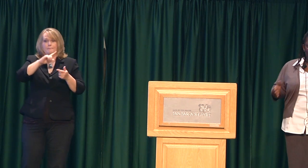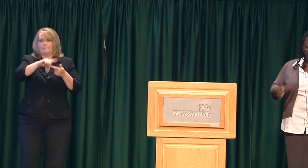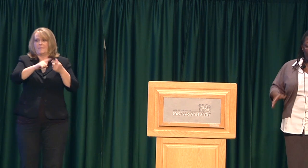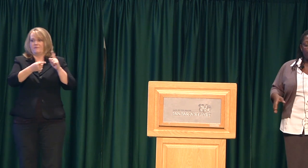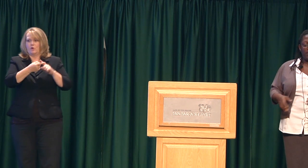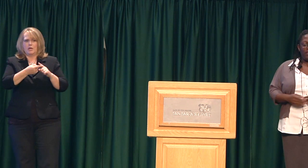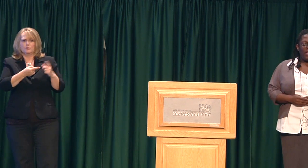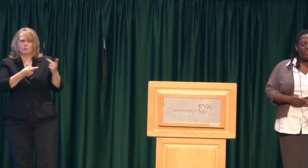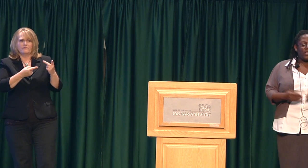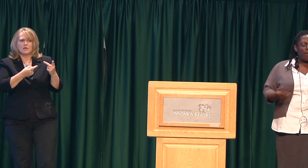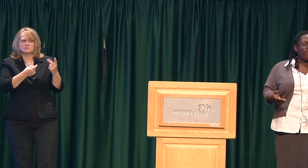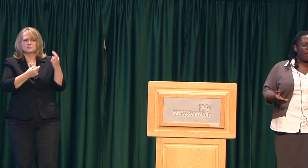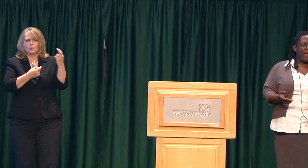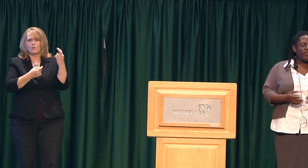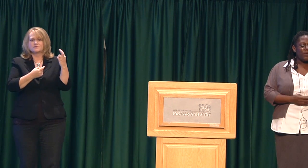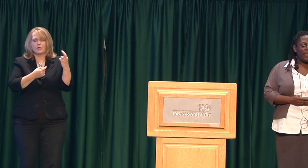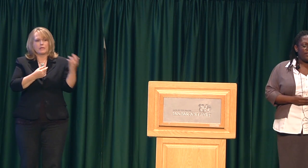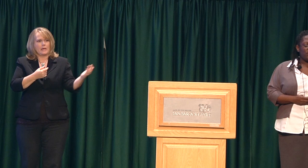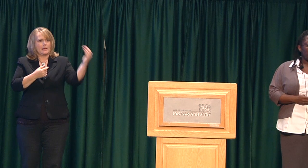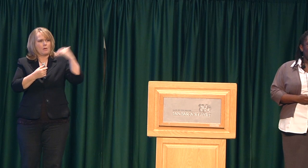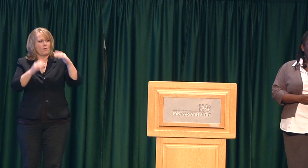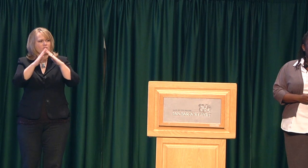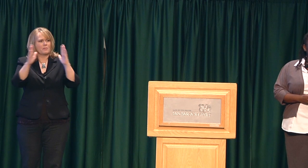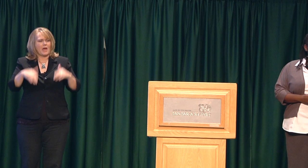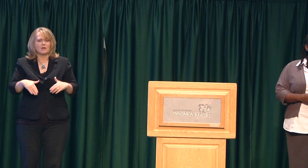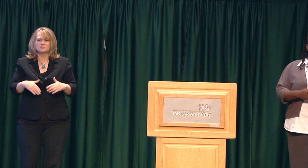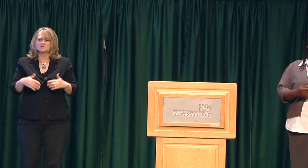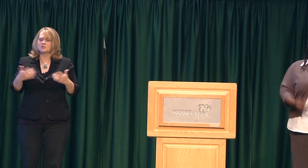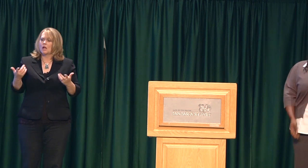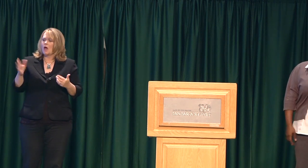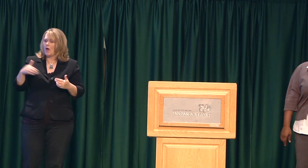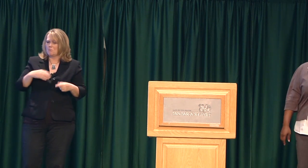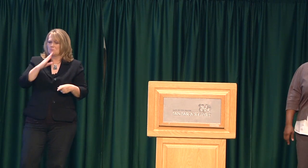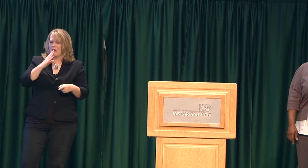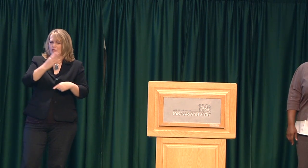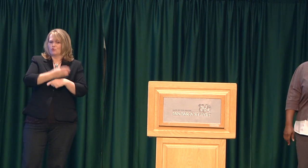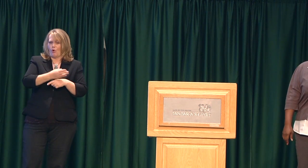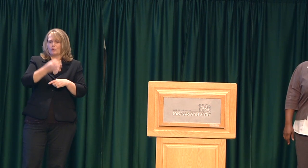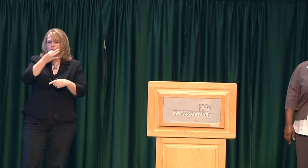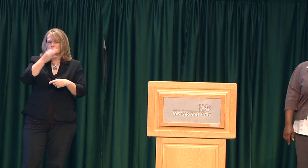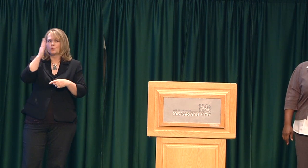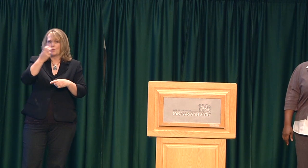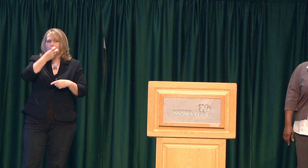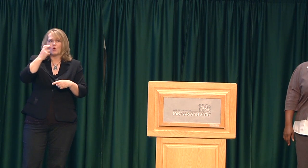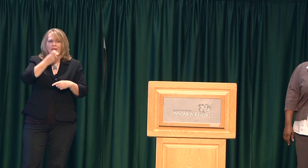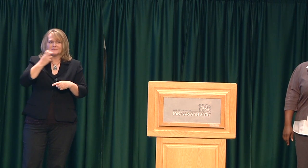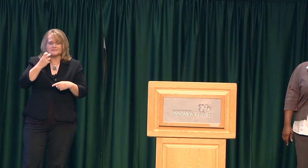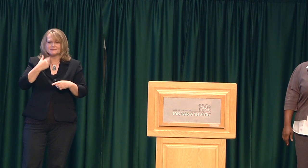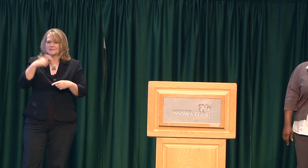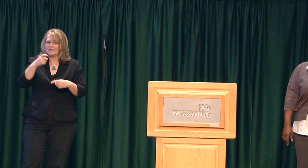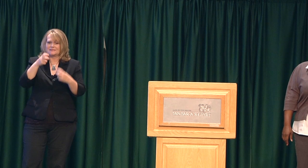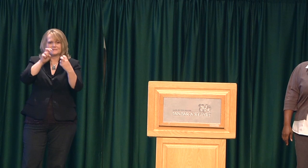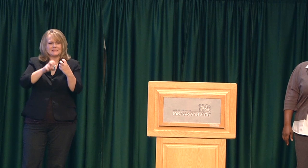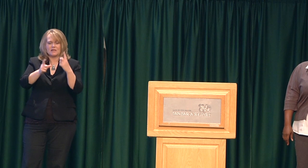that I'm really close with, and she came over to my house one day and she said, you know, my daughter's getting braces. I need to sit and consult